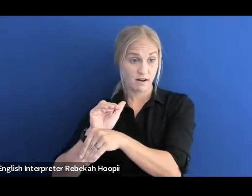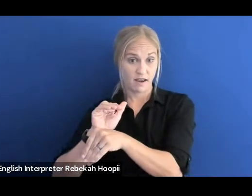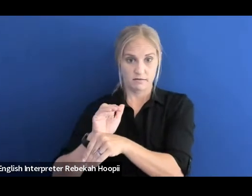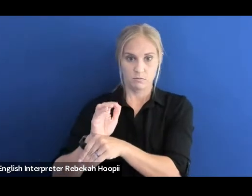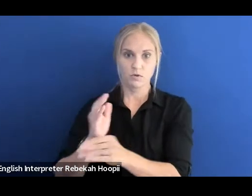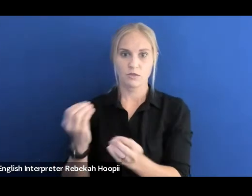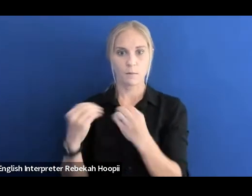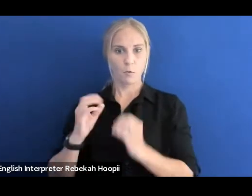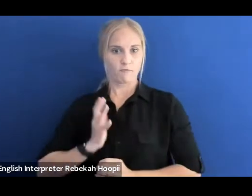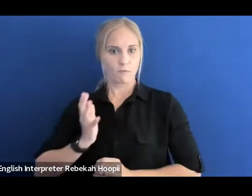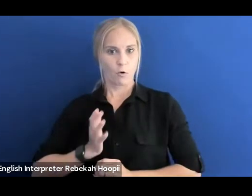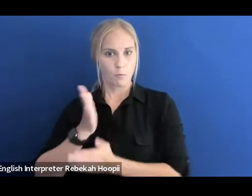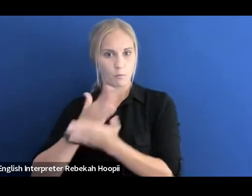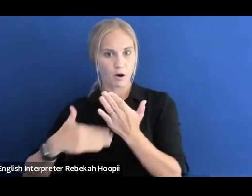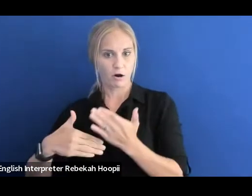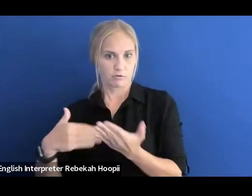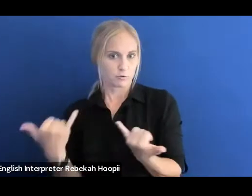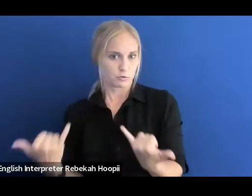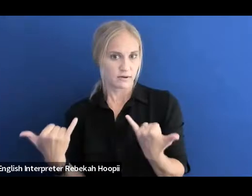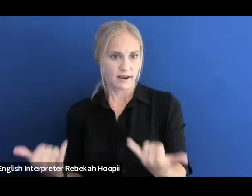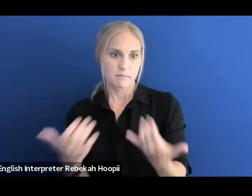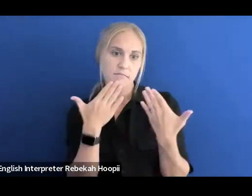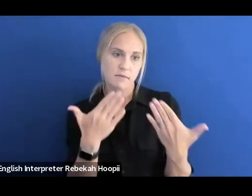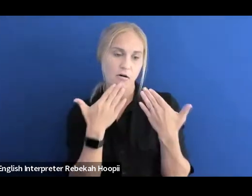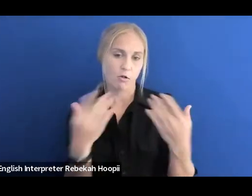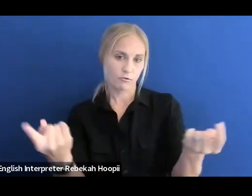portion of the meeting. Mahalo nui, everybody, for coming.